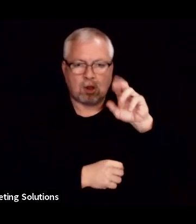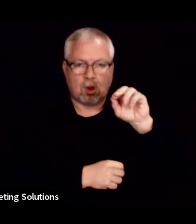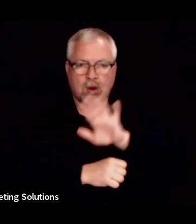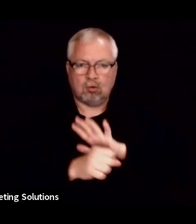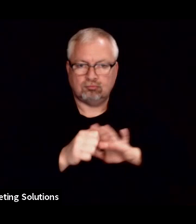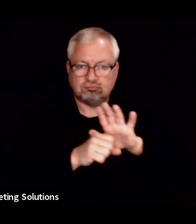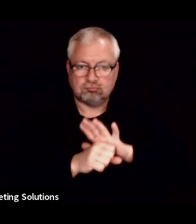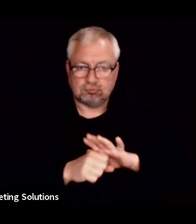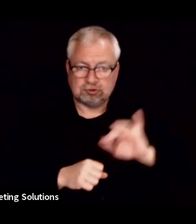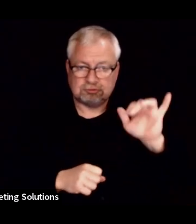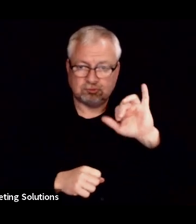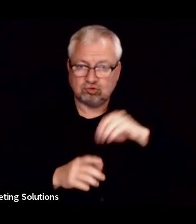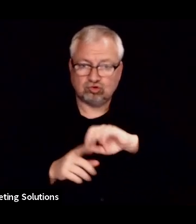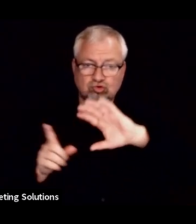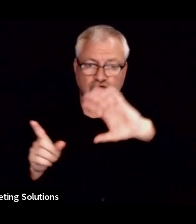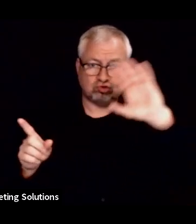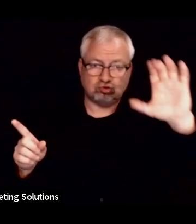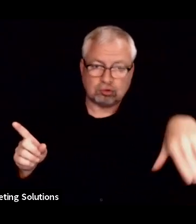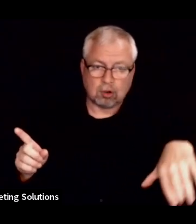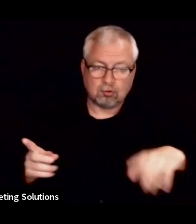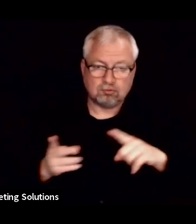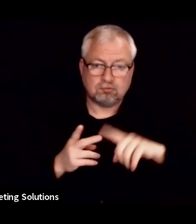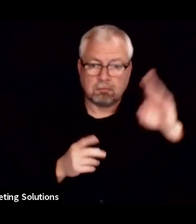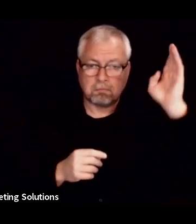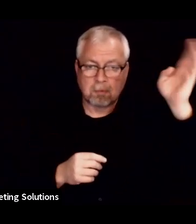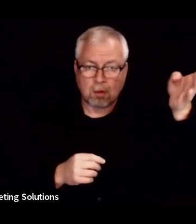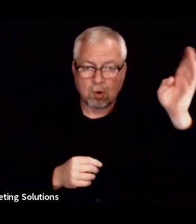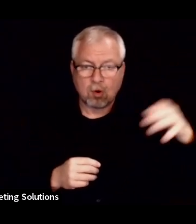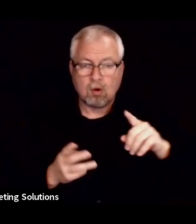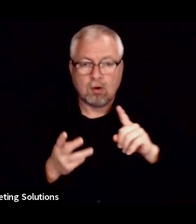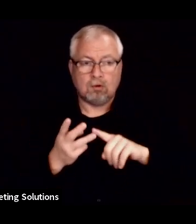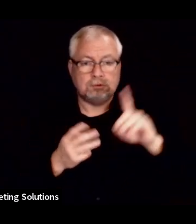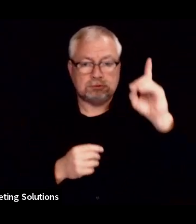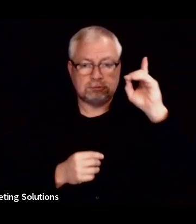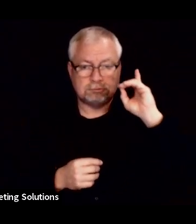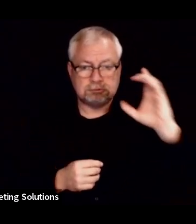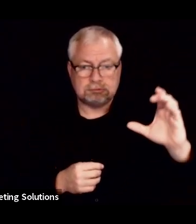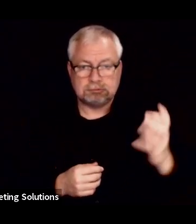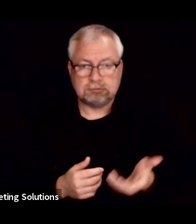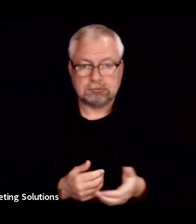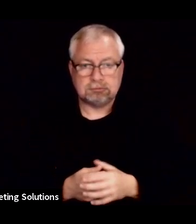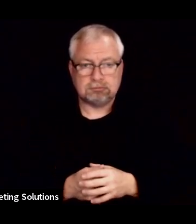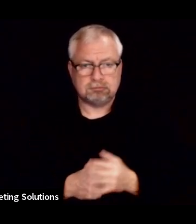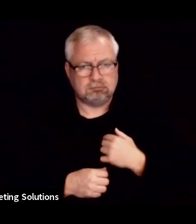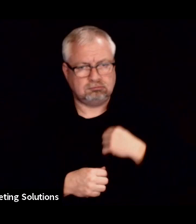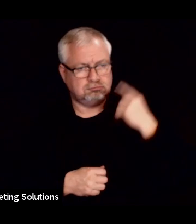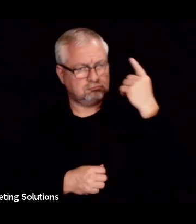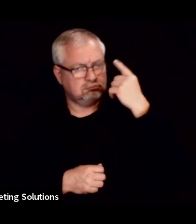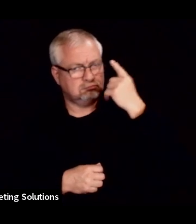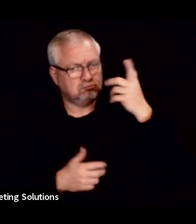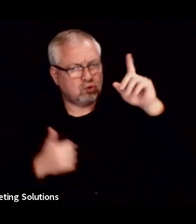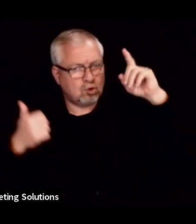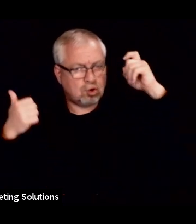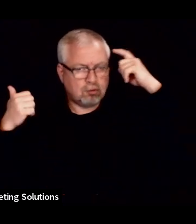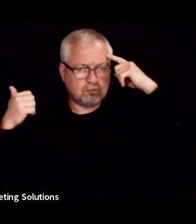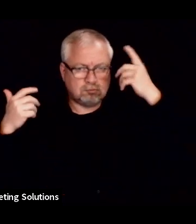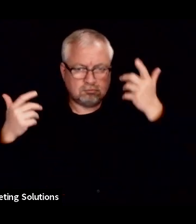Minnesota Department of Health is working with Minneapolis to bring down those case numbers and what that might look like.